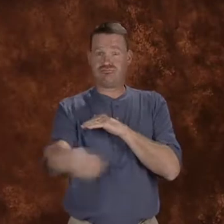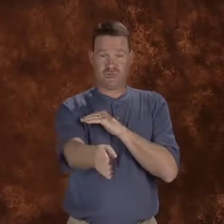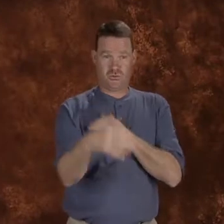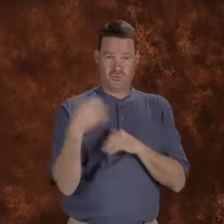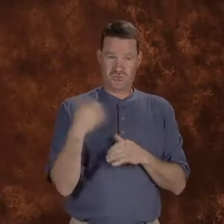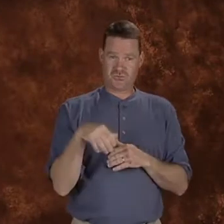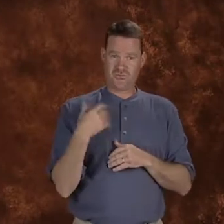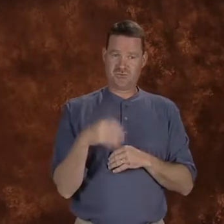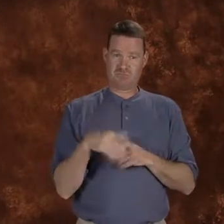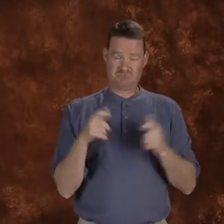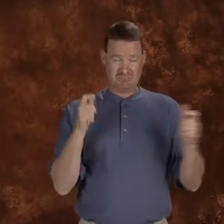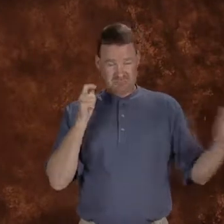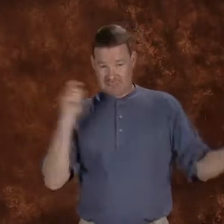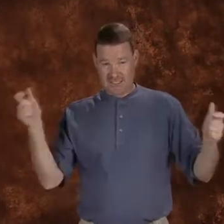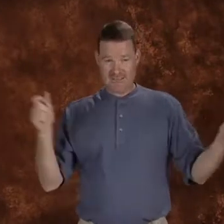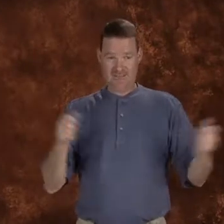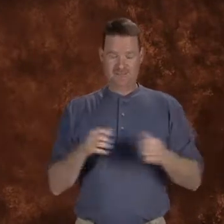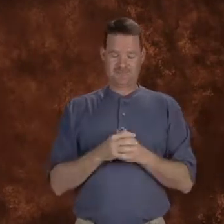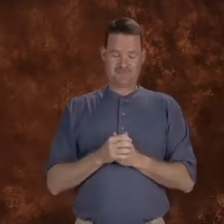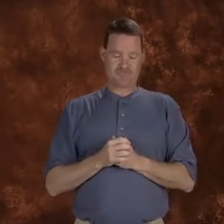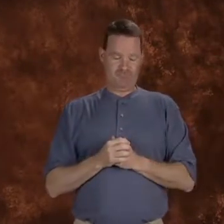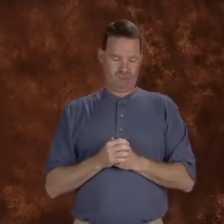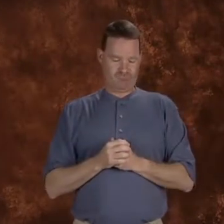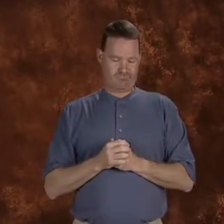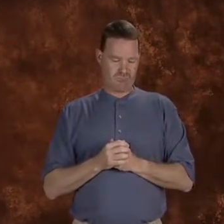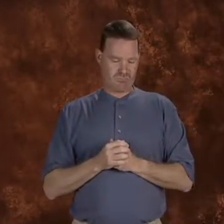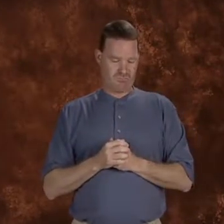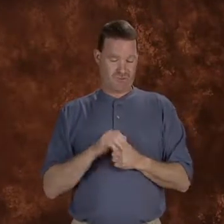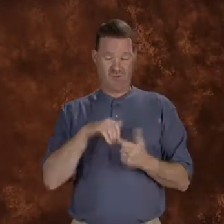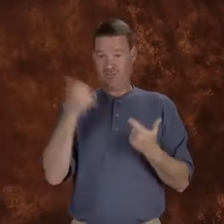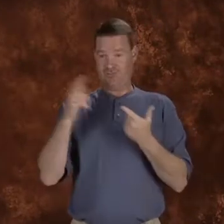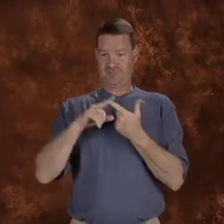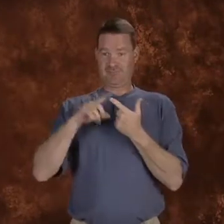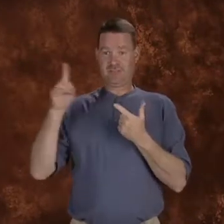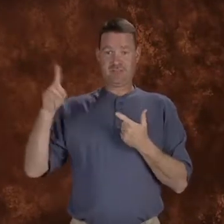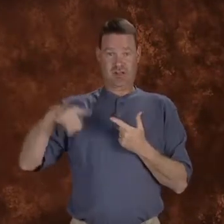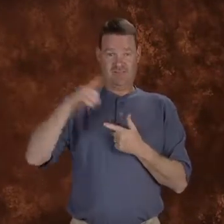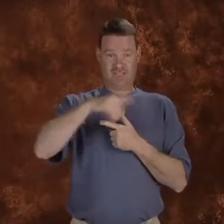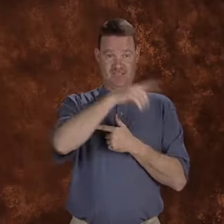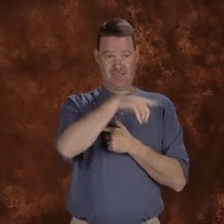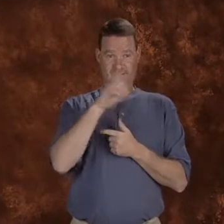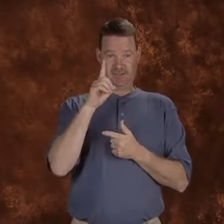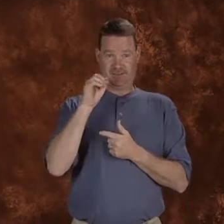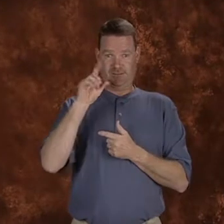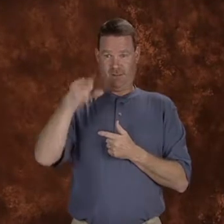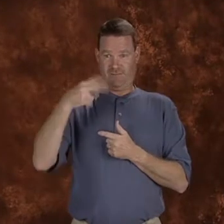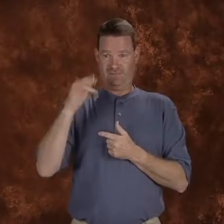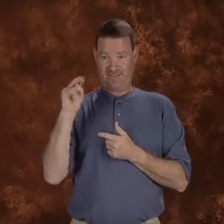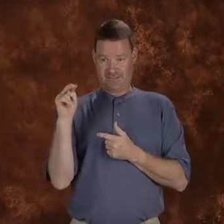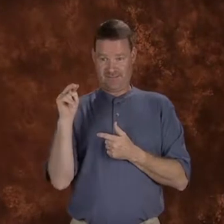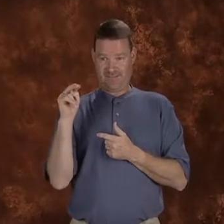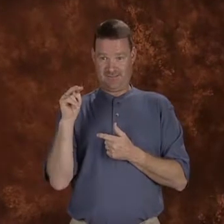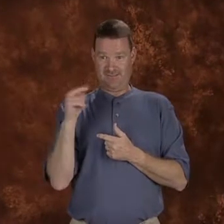they traveled 10,000 miles. That's very fast.